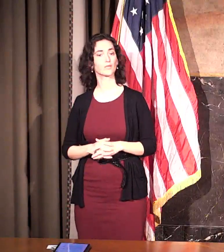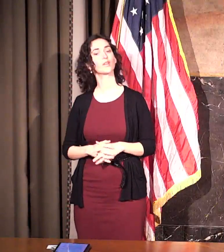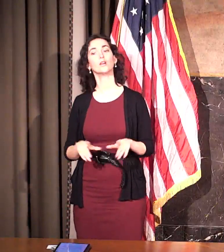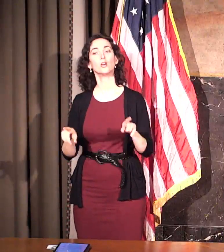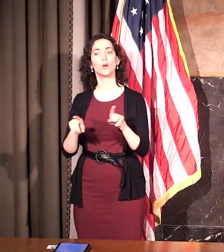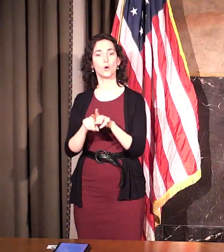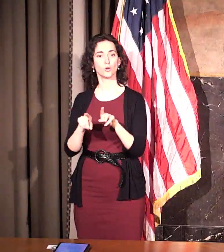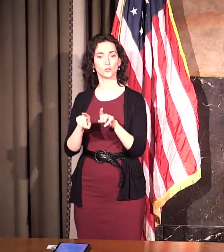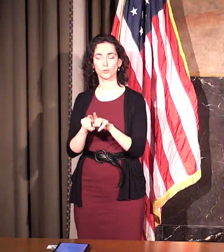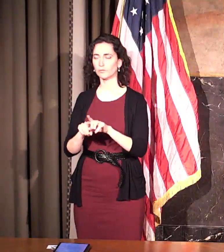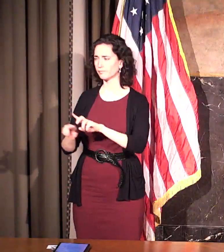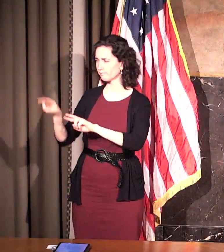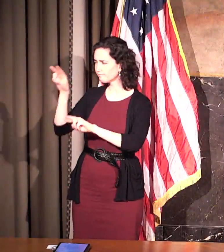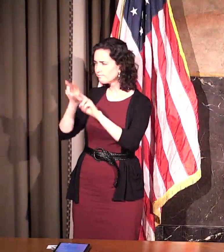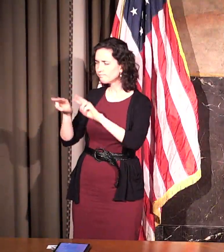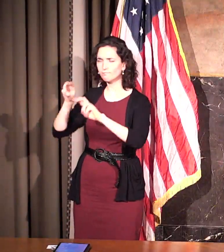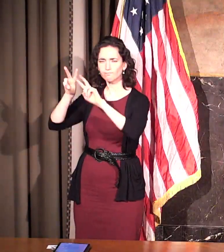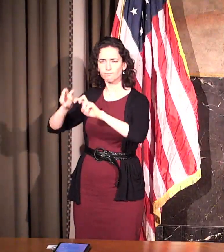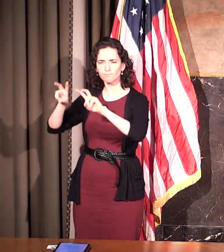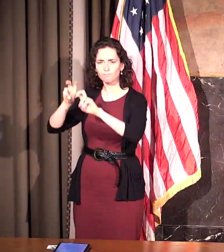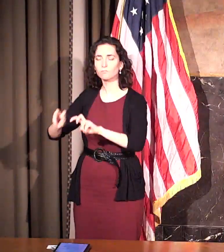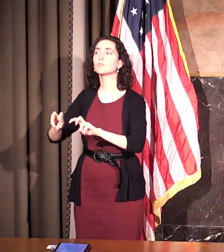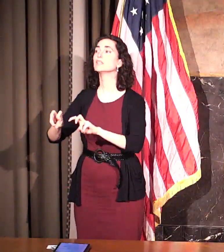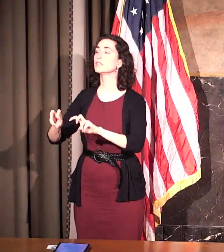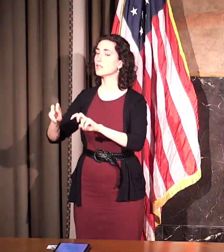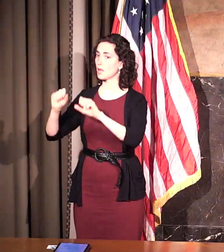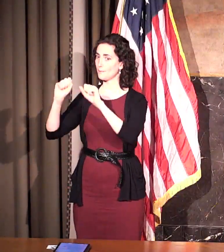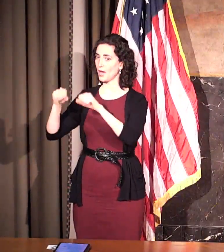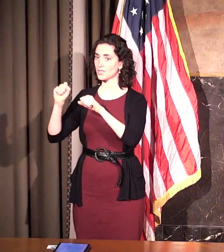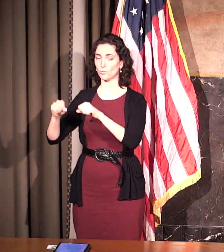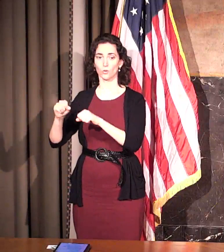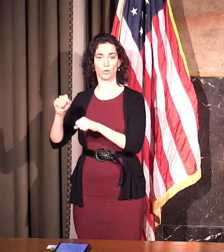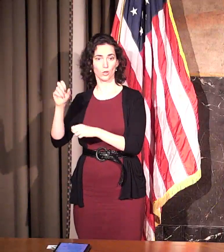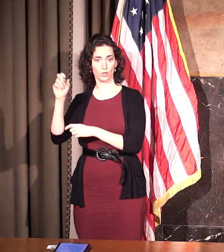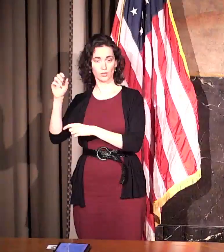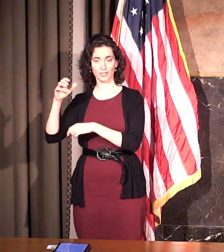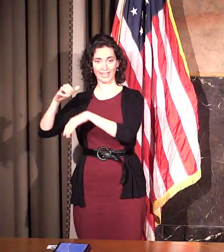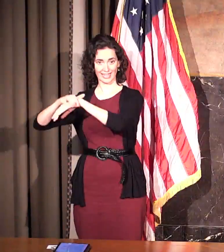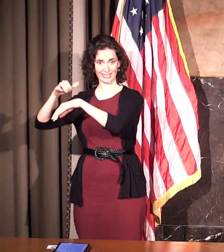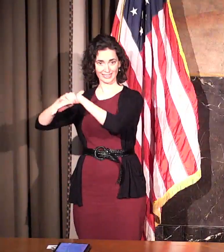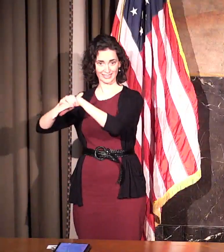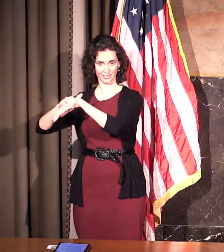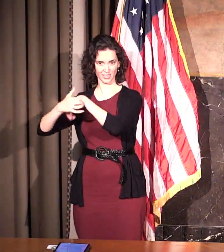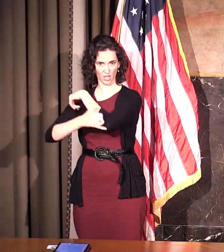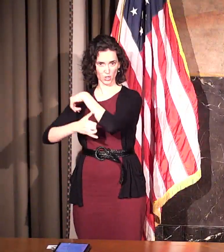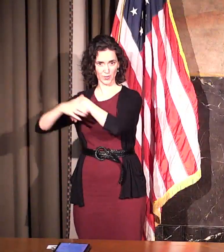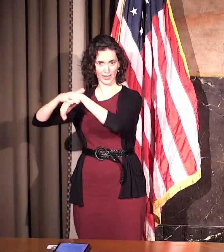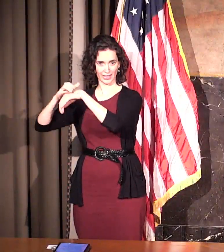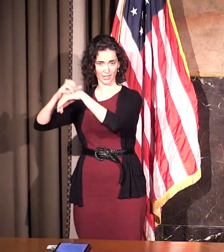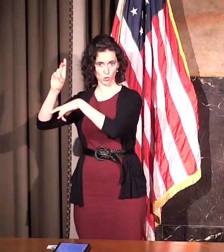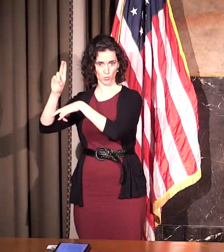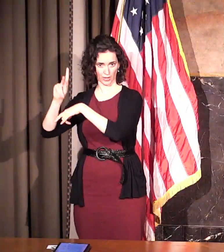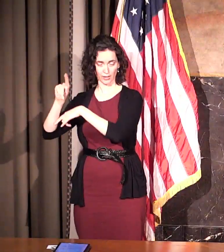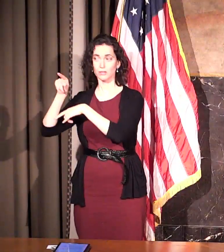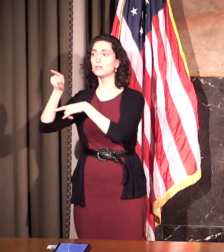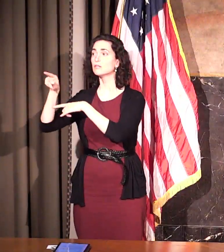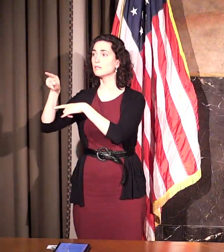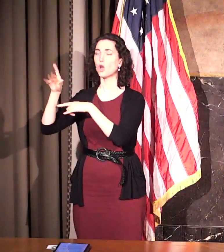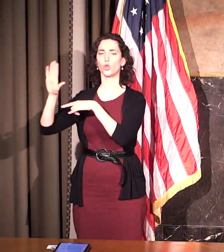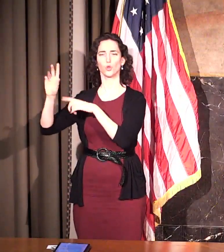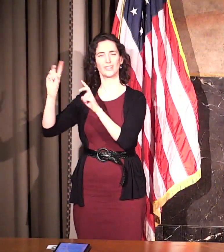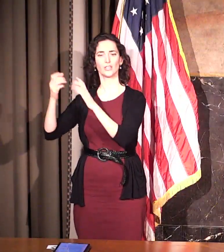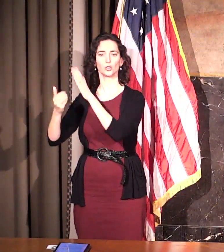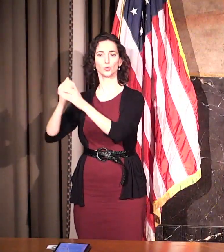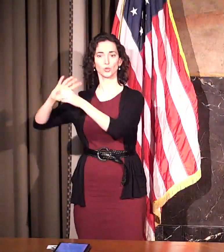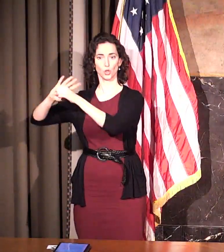to suggest that the UK variant could become the predominant strain of the virus in the United States in March. And so